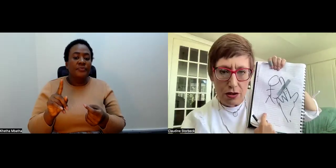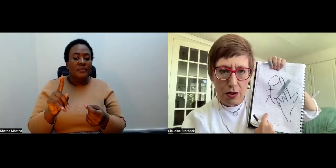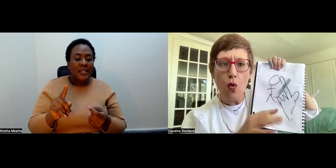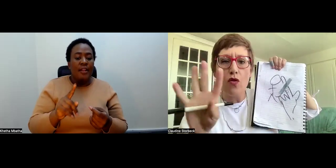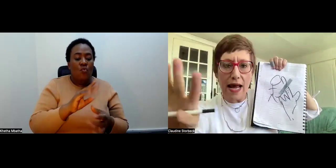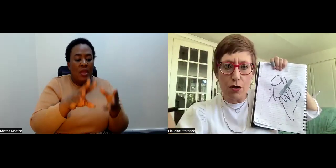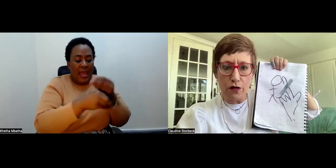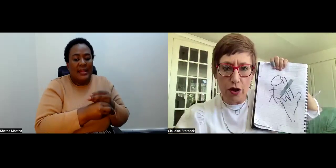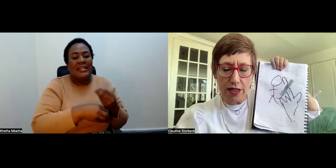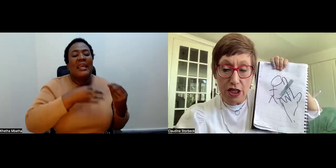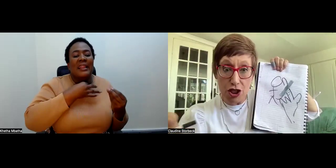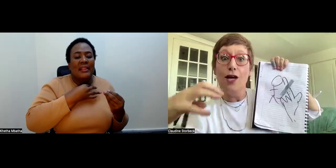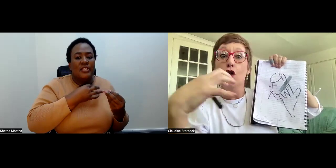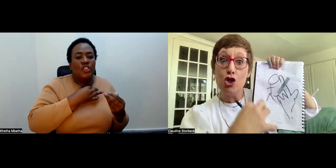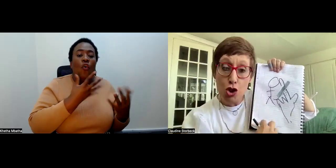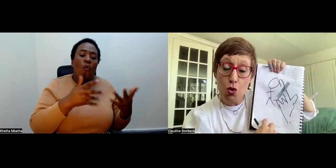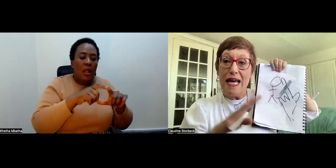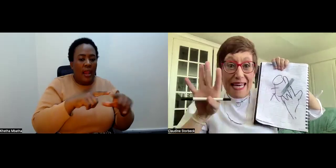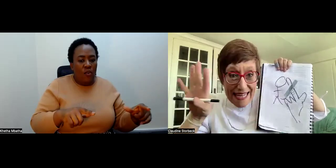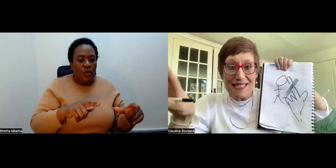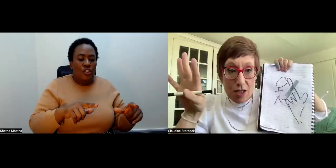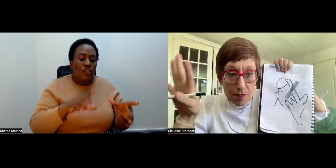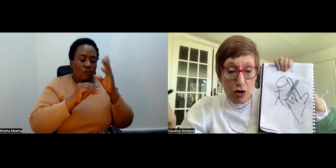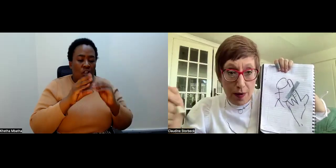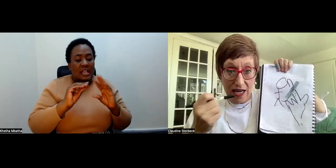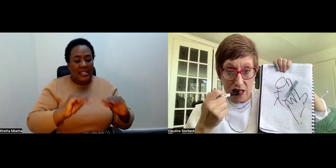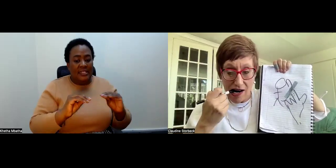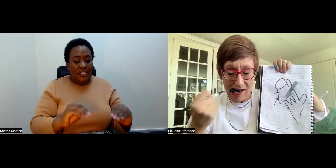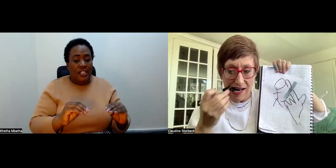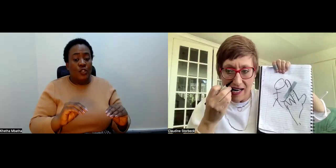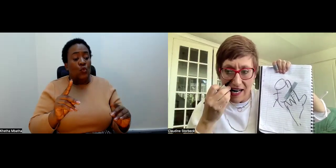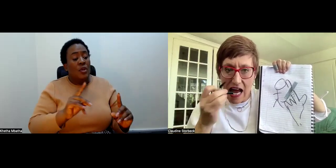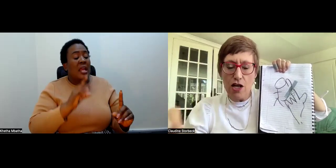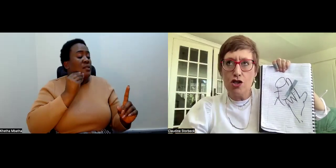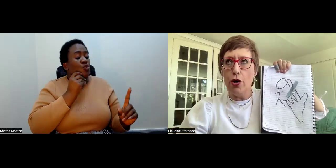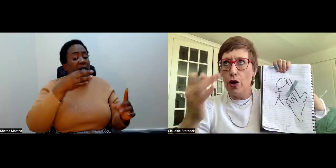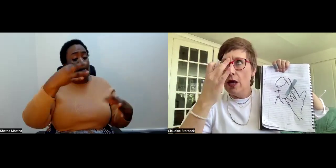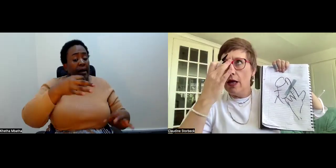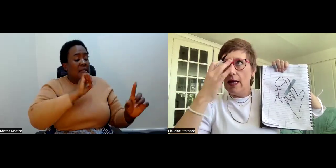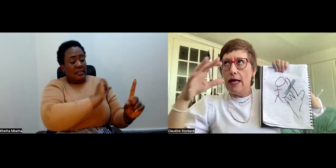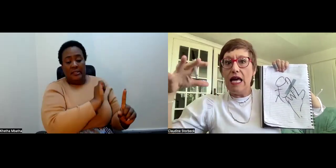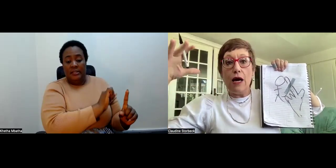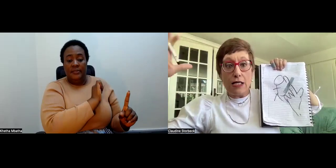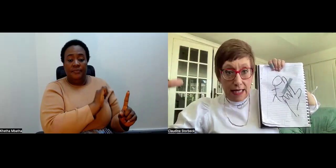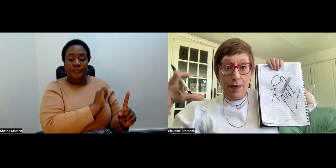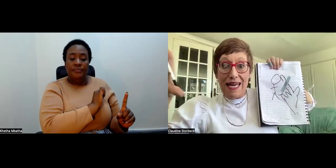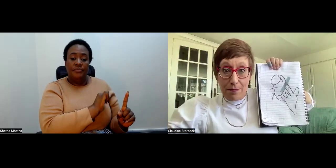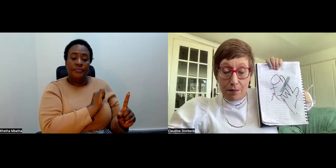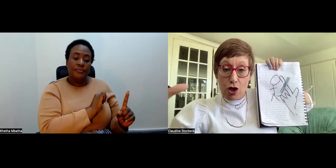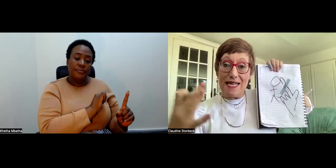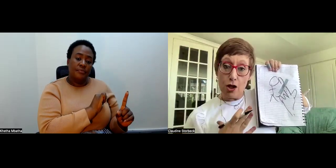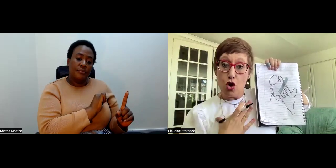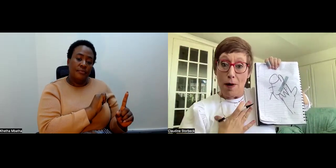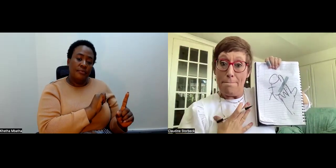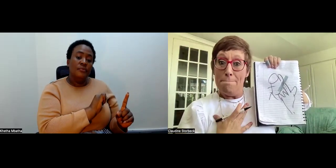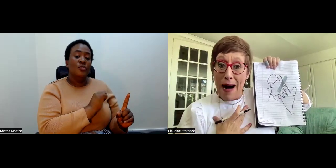English, or the language of learning and teaching, to his experience page. So it's going to be him.